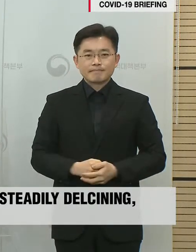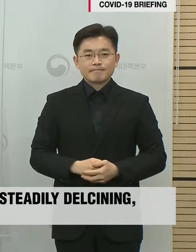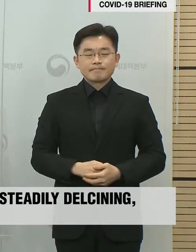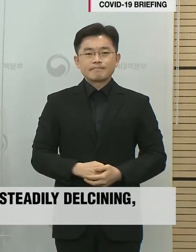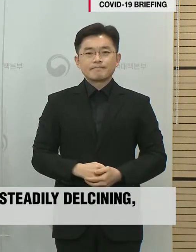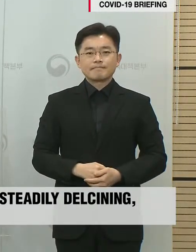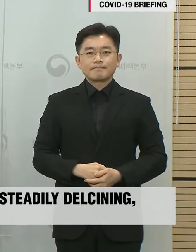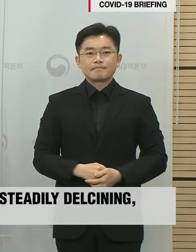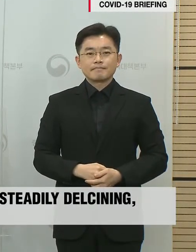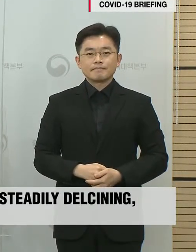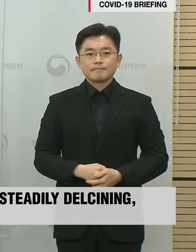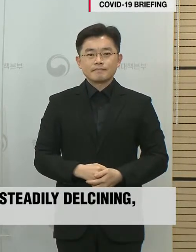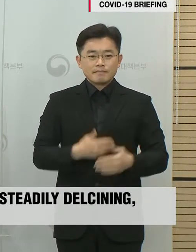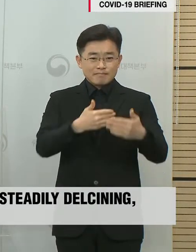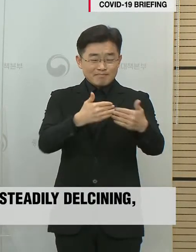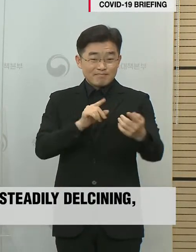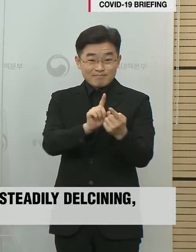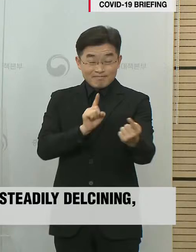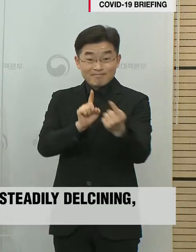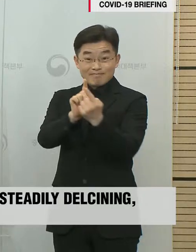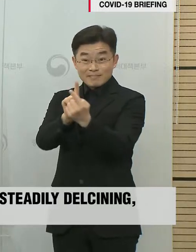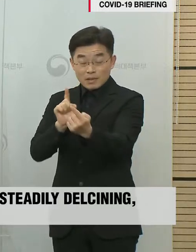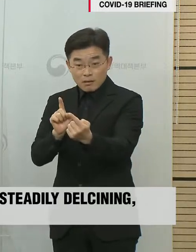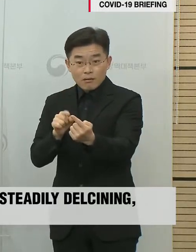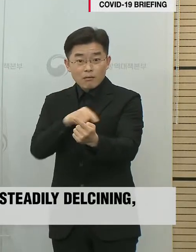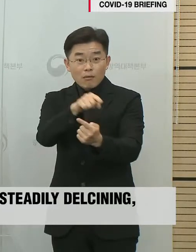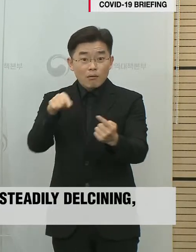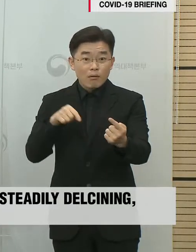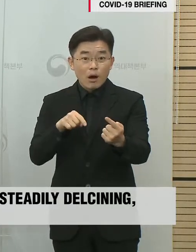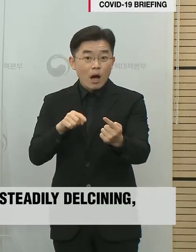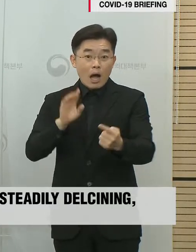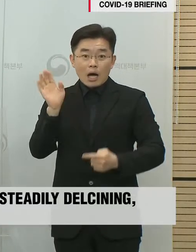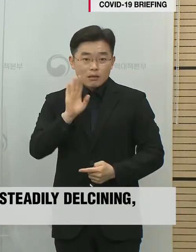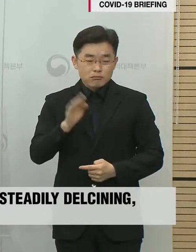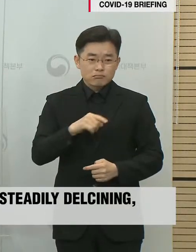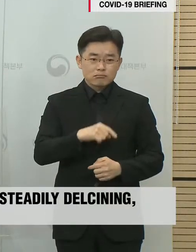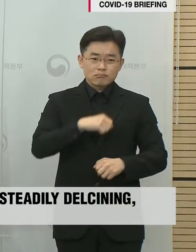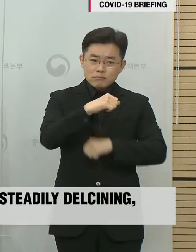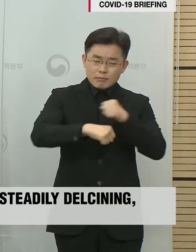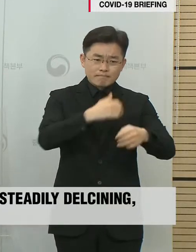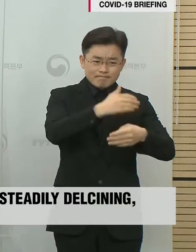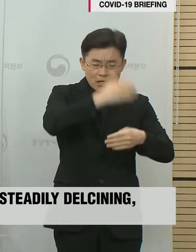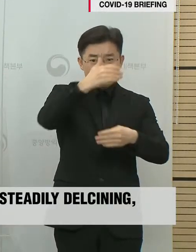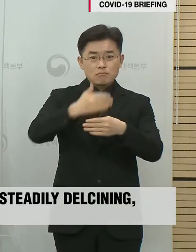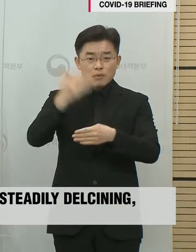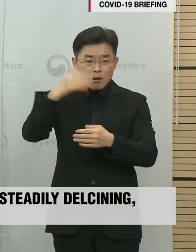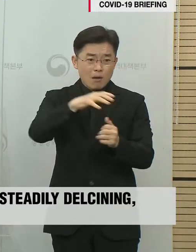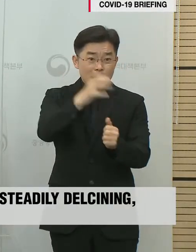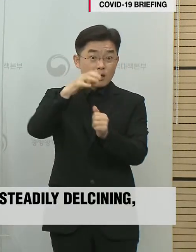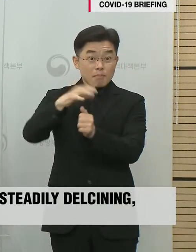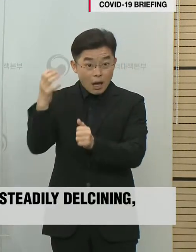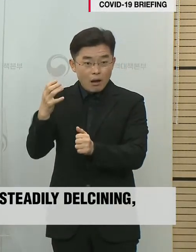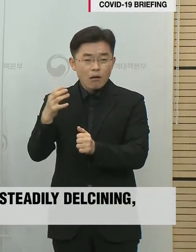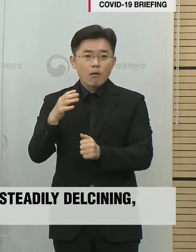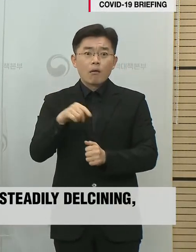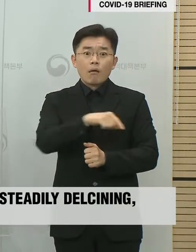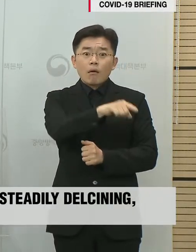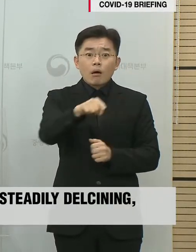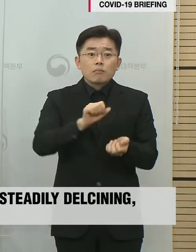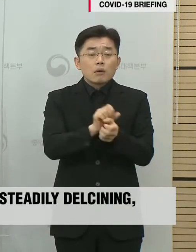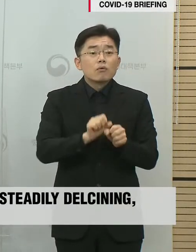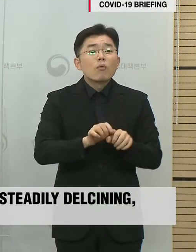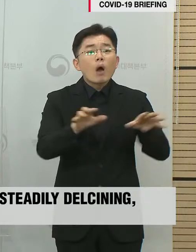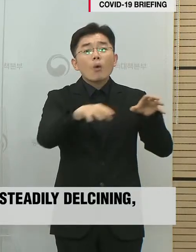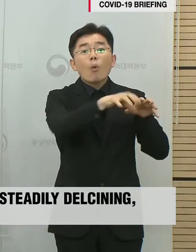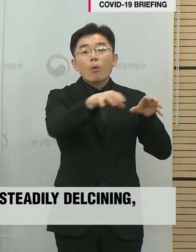and lesson learned by the cooperation of the public. And if we look